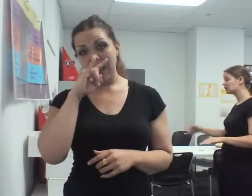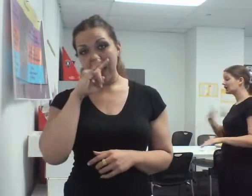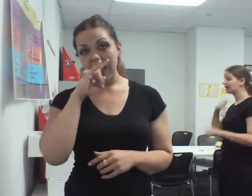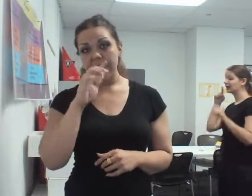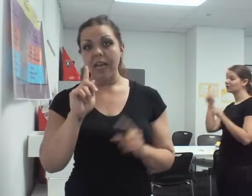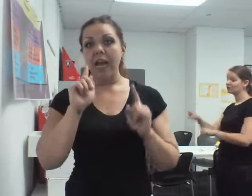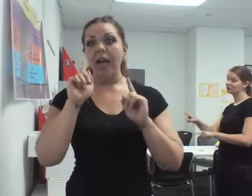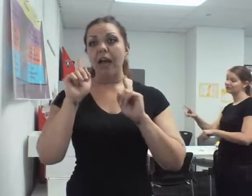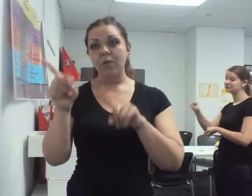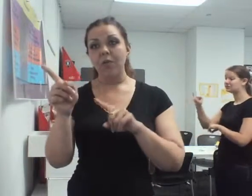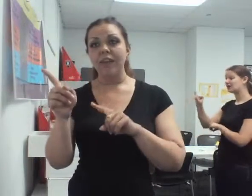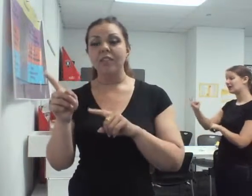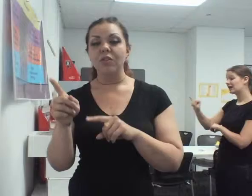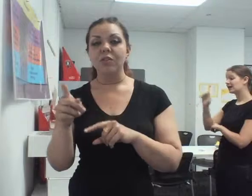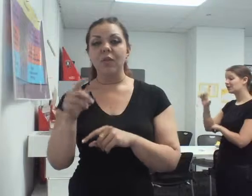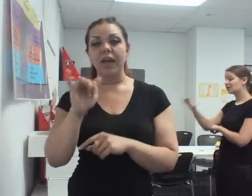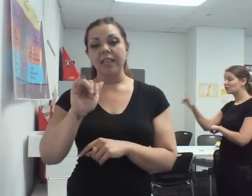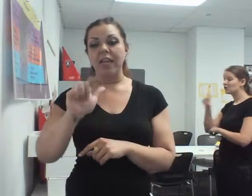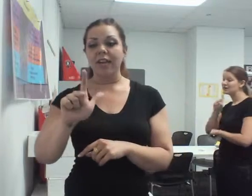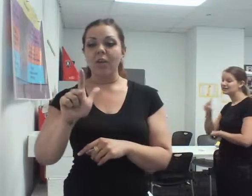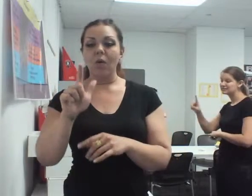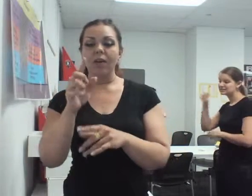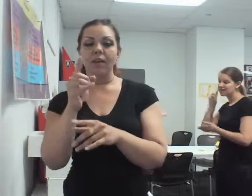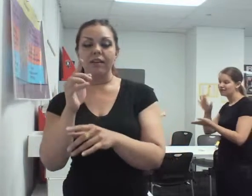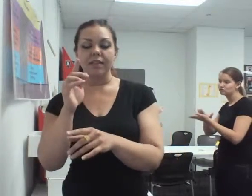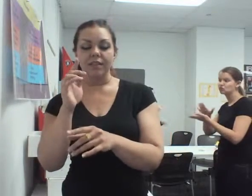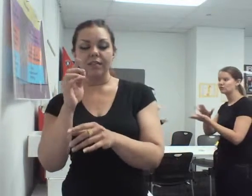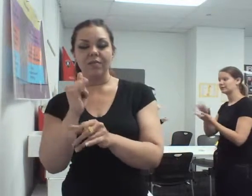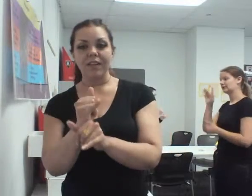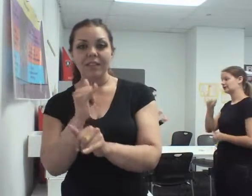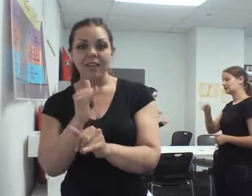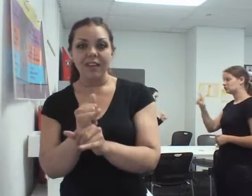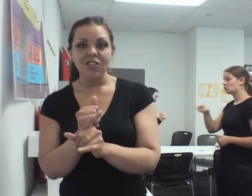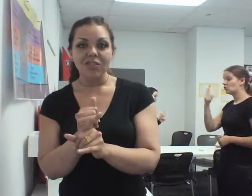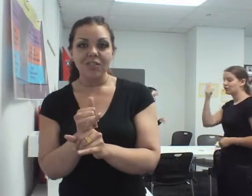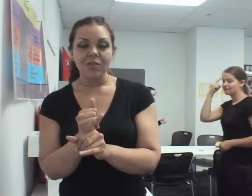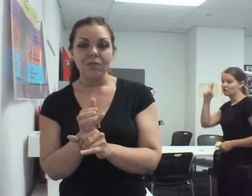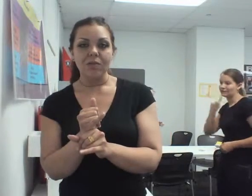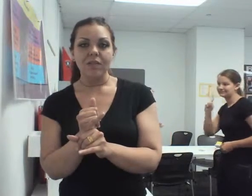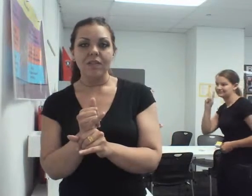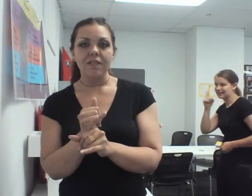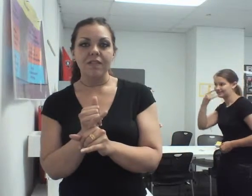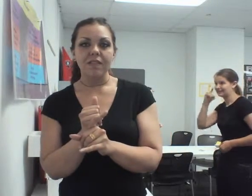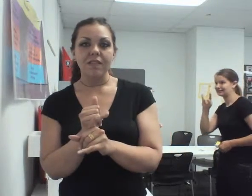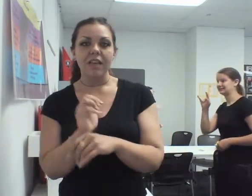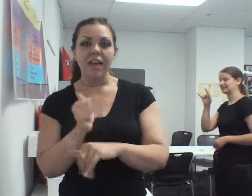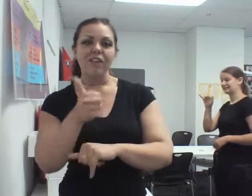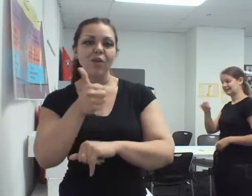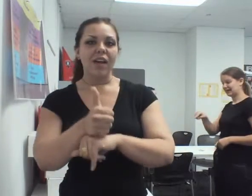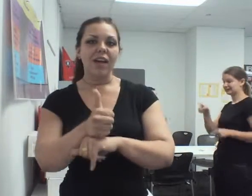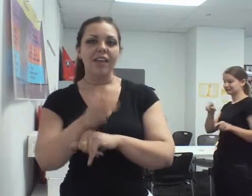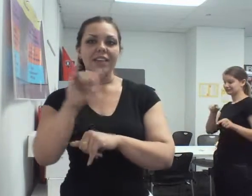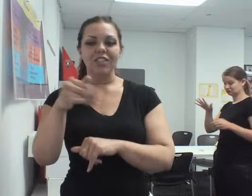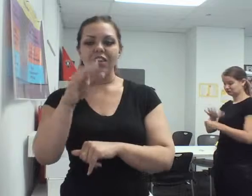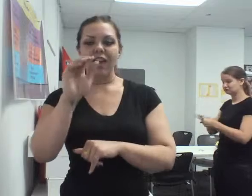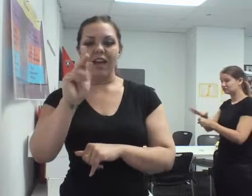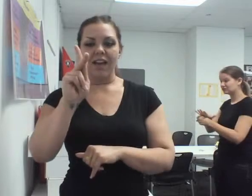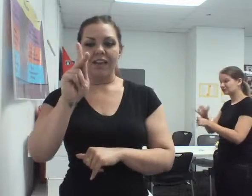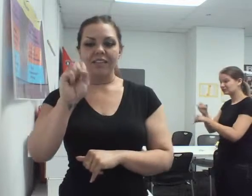school. A residential school is just for deaf kids. Located in Jacksonville, Illinois, and parents usually drop their kids off on Monday,